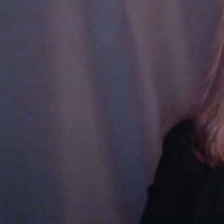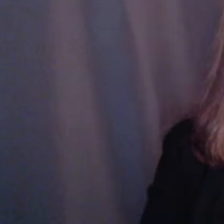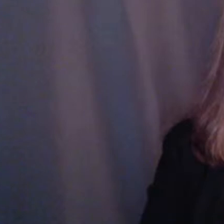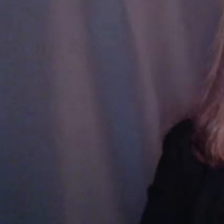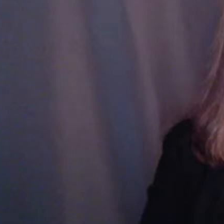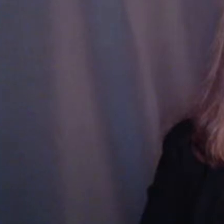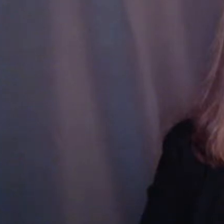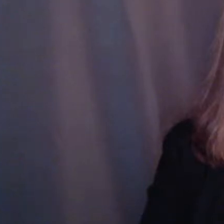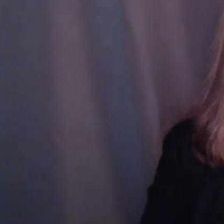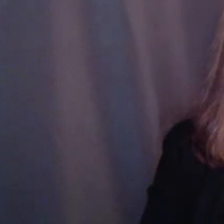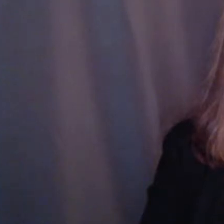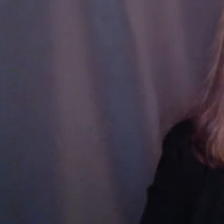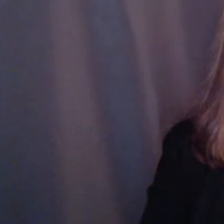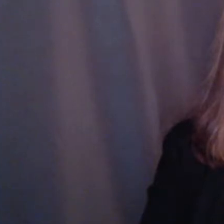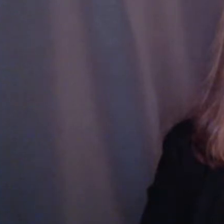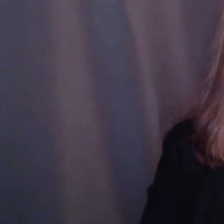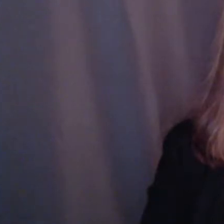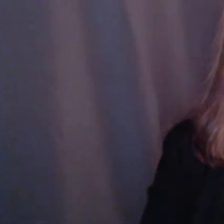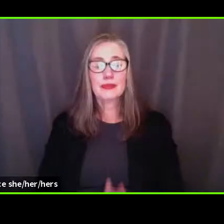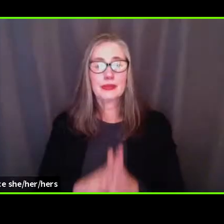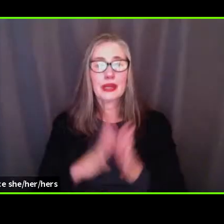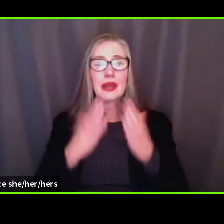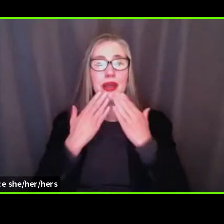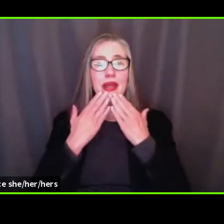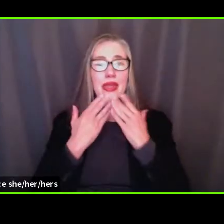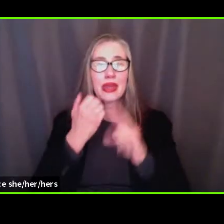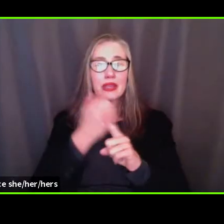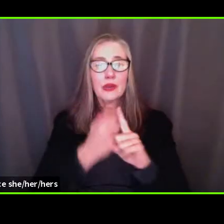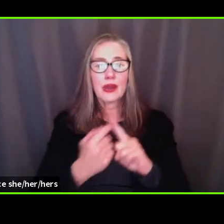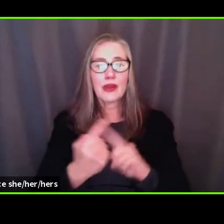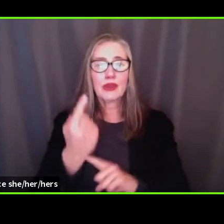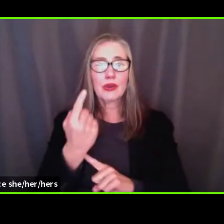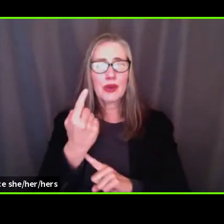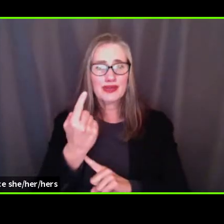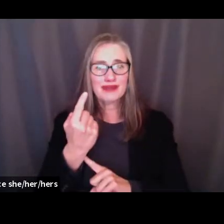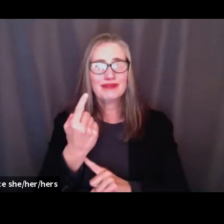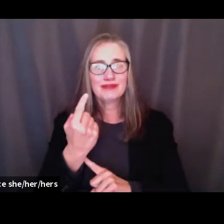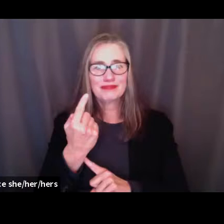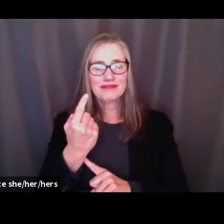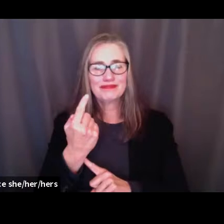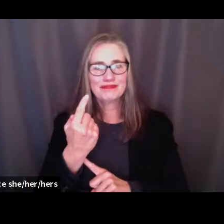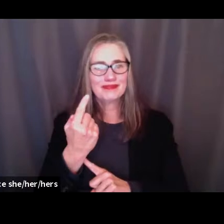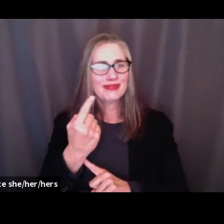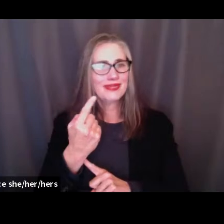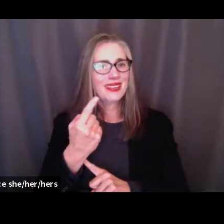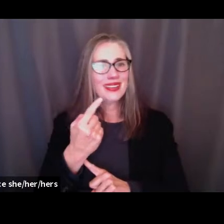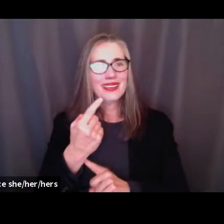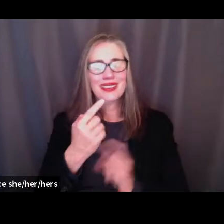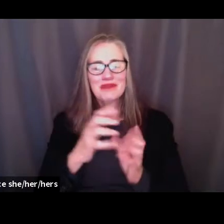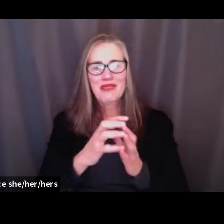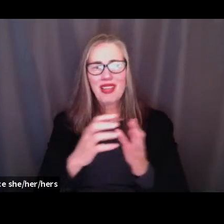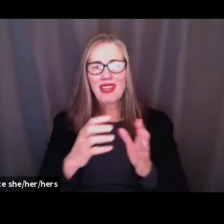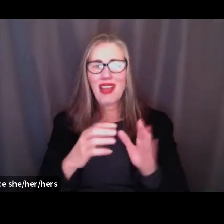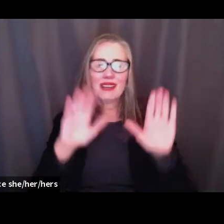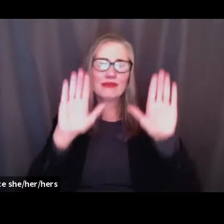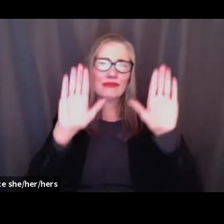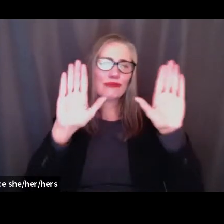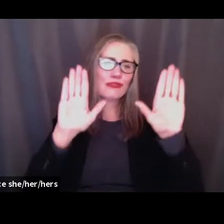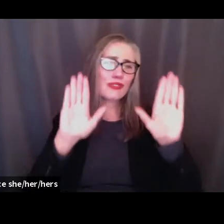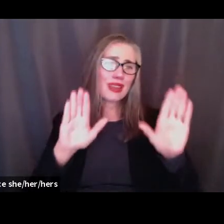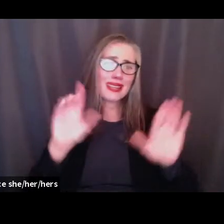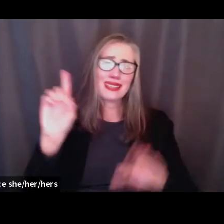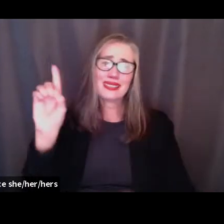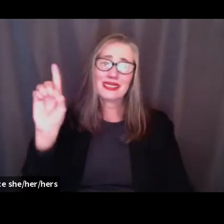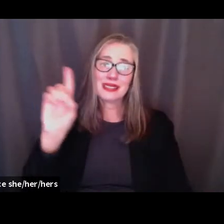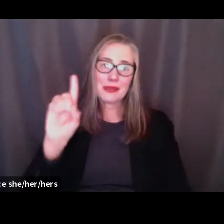All right, thank you, everyone, and obviously a lot of great Democrats on that list who have, in many